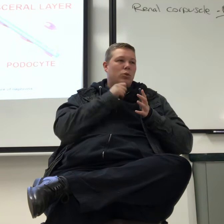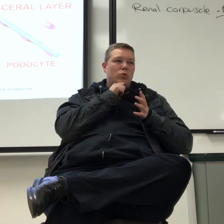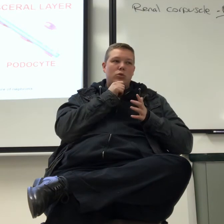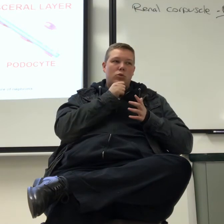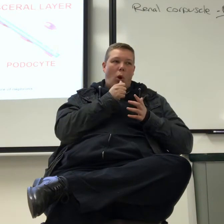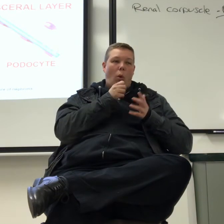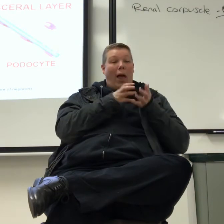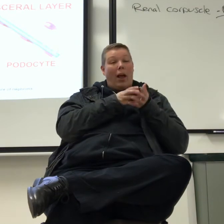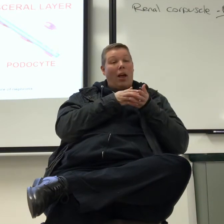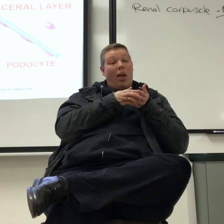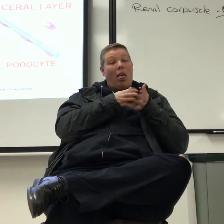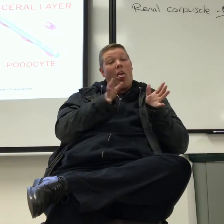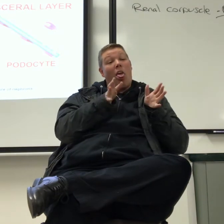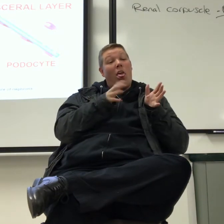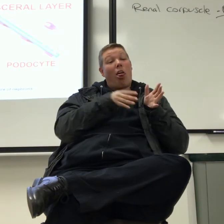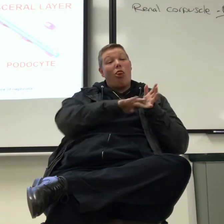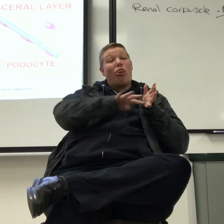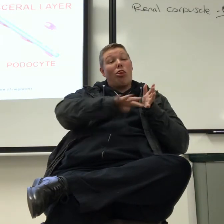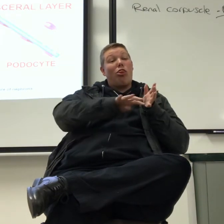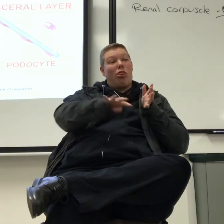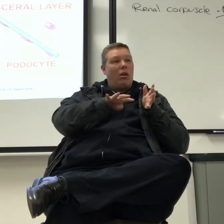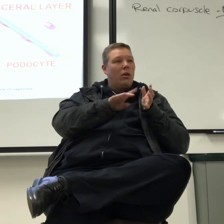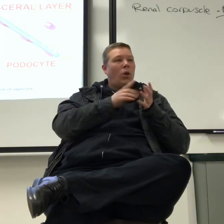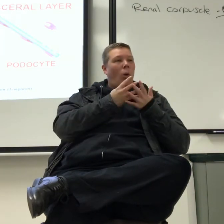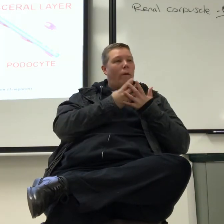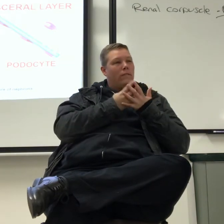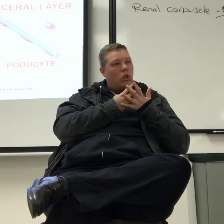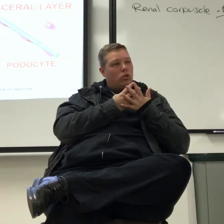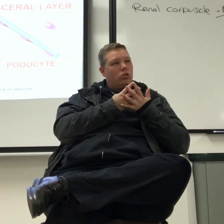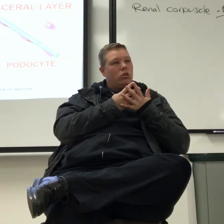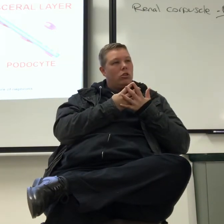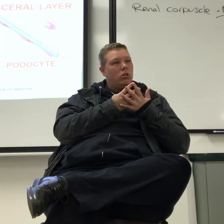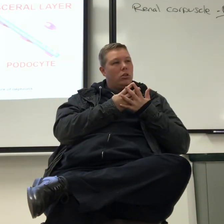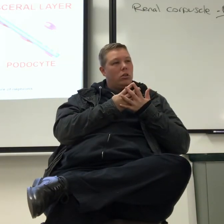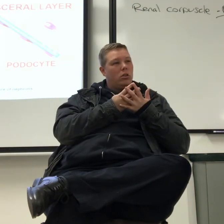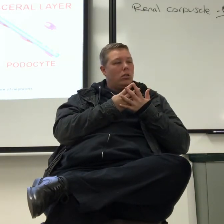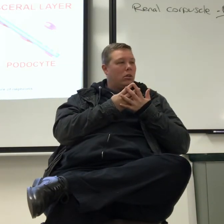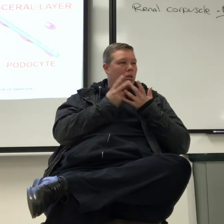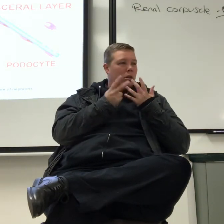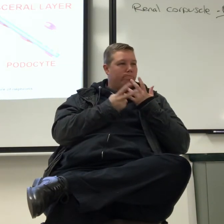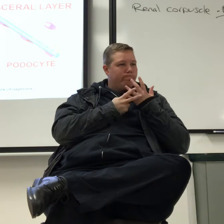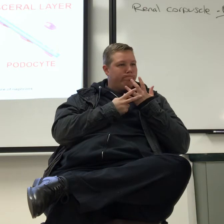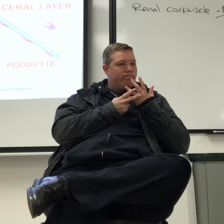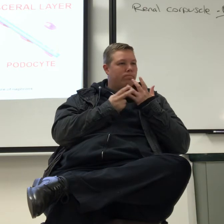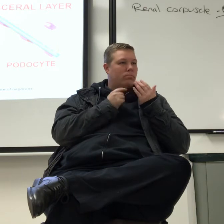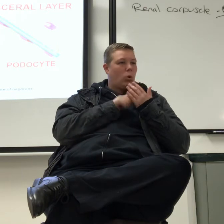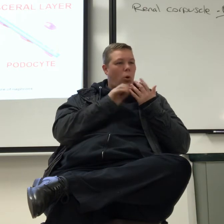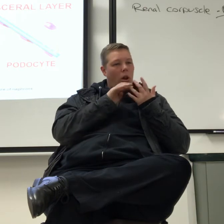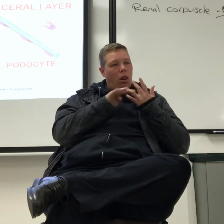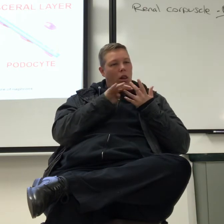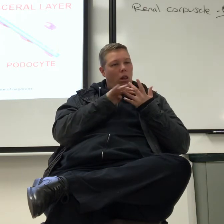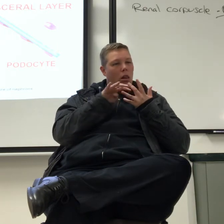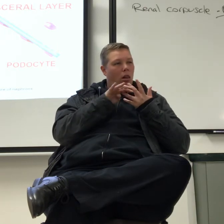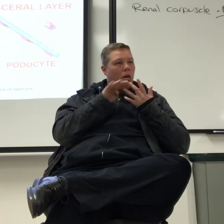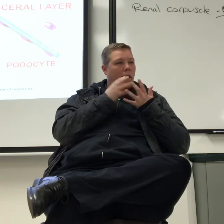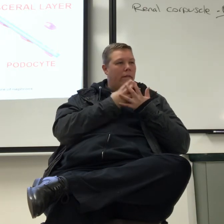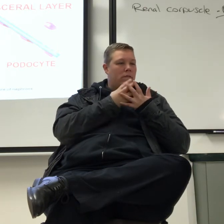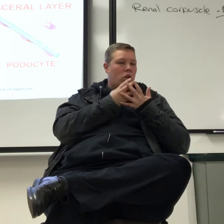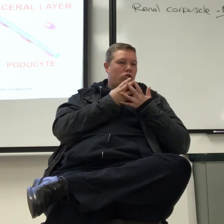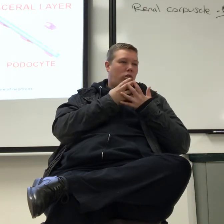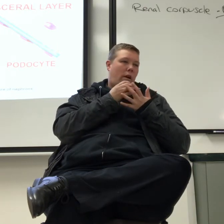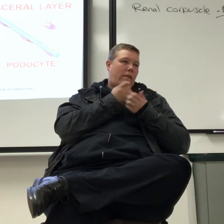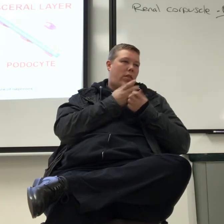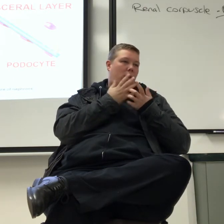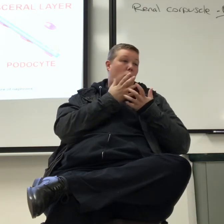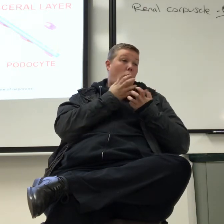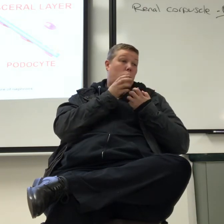filter, right? You filter out all the things you want to keep in the blood. You only filter